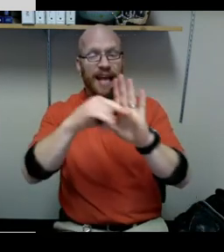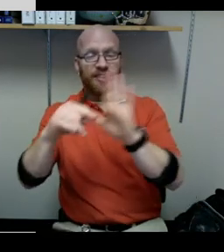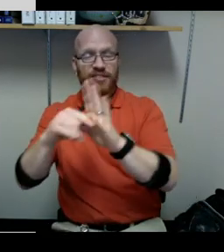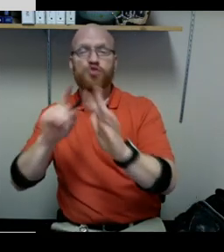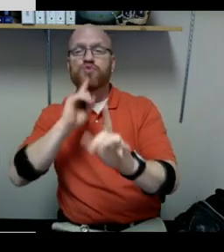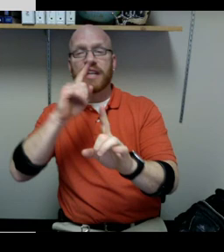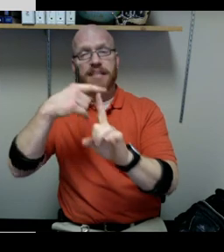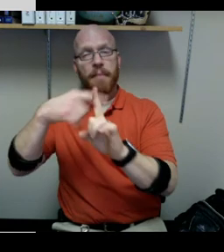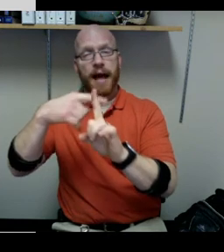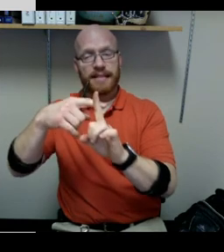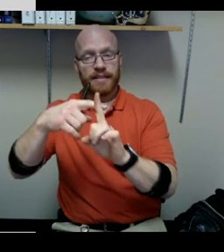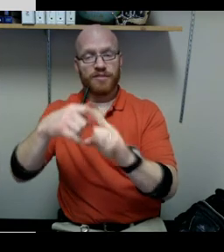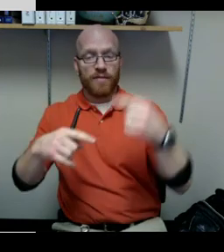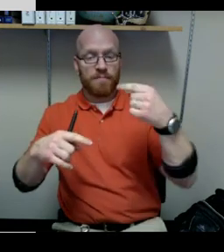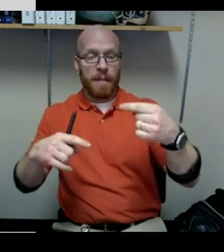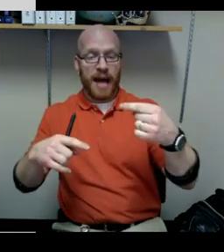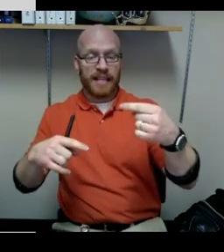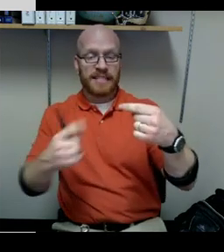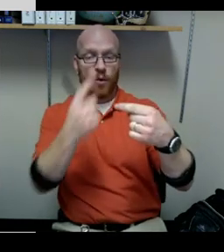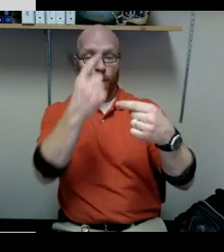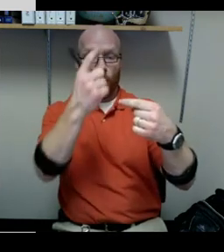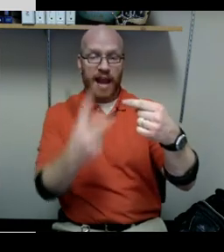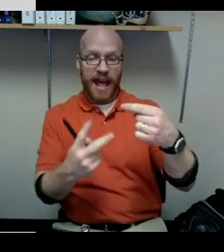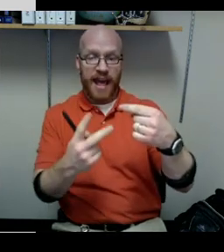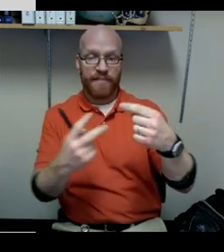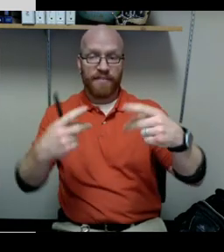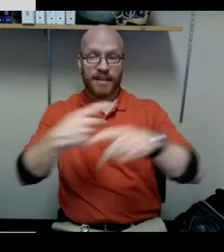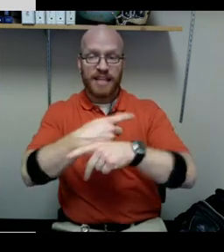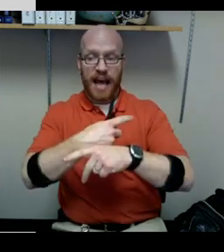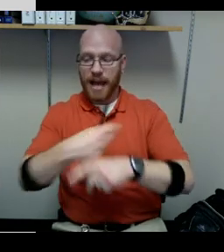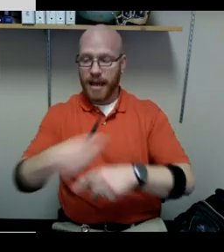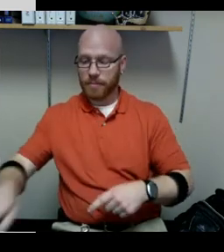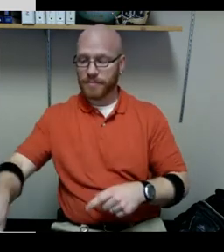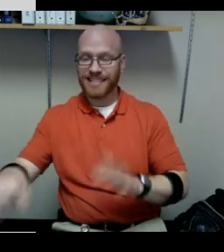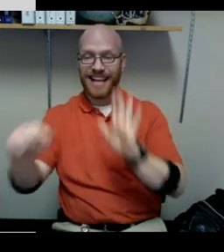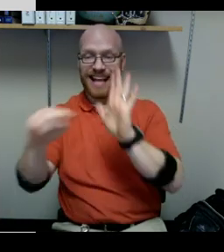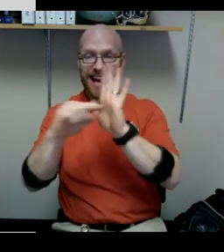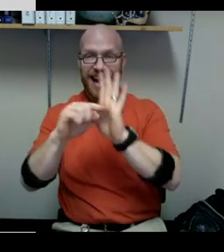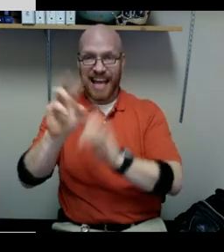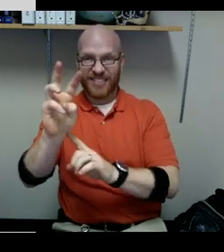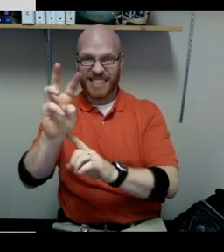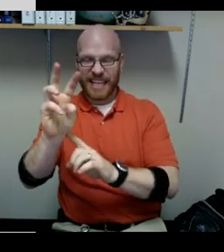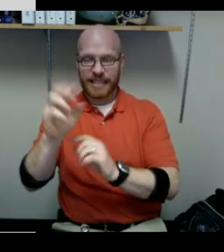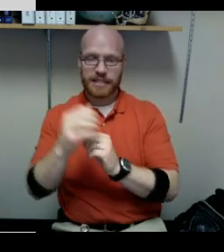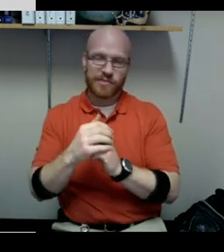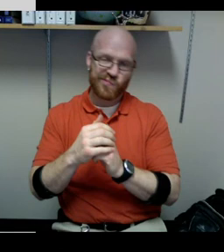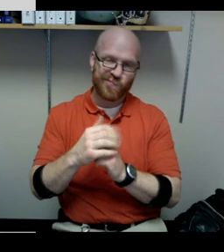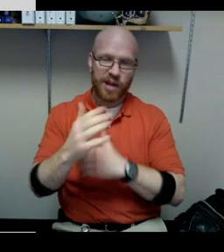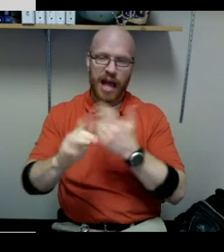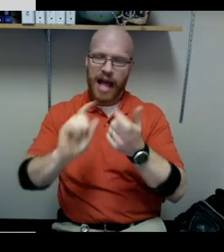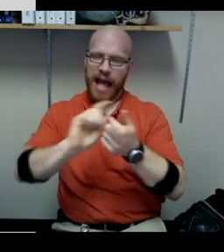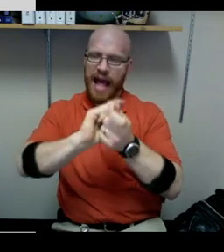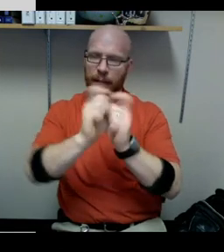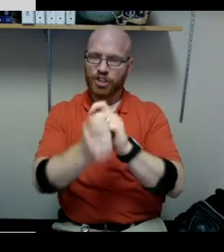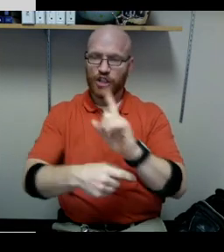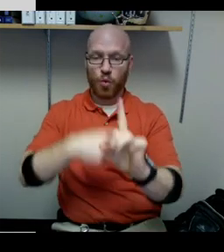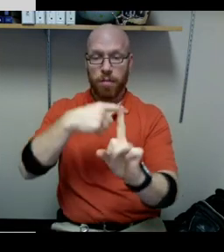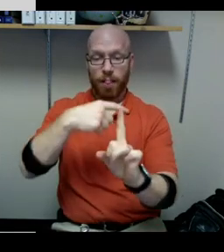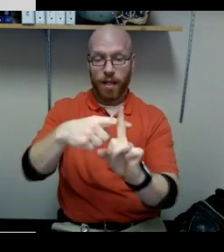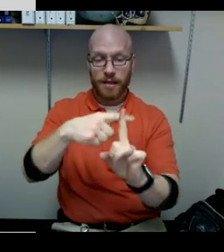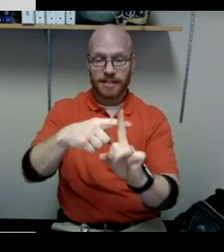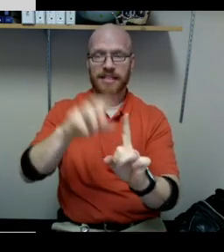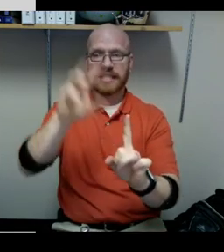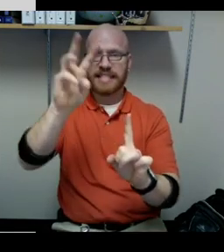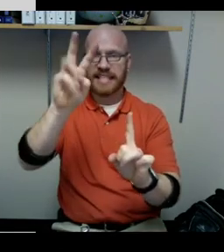2 negatives relates to positive. So we have -1/2 times -6. I'm going to change it